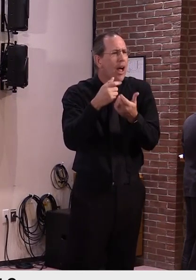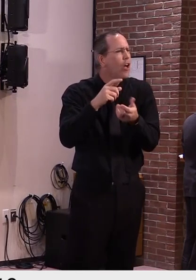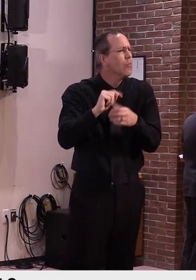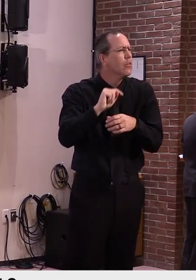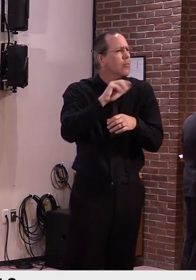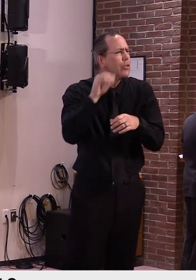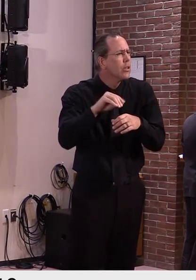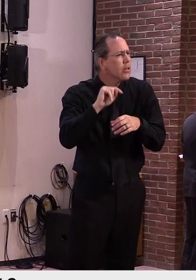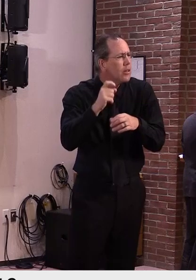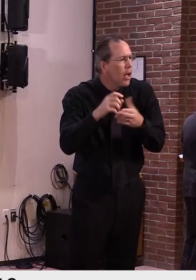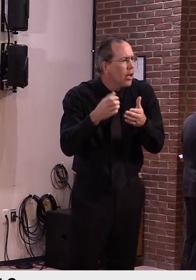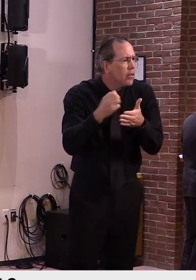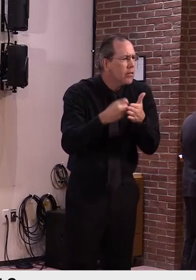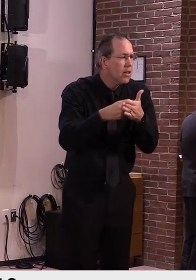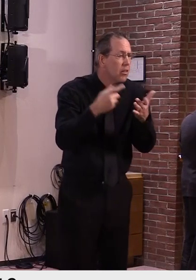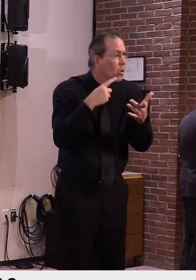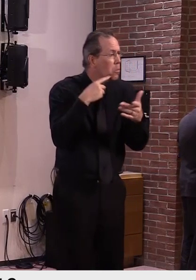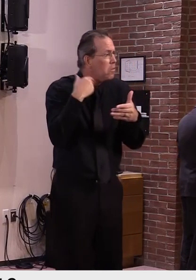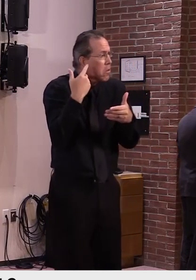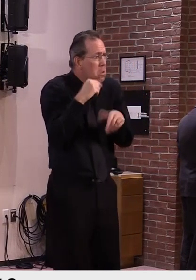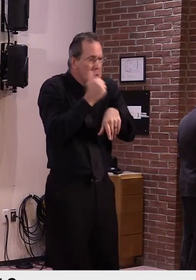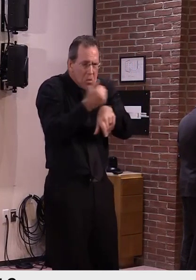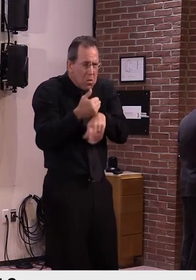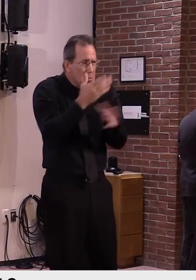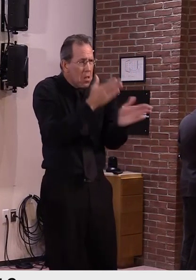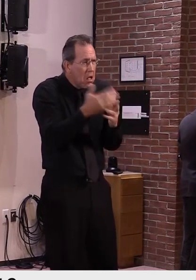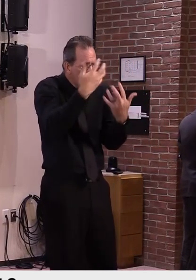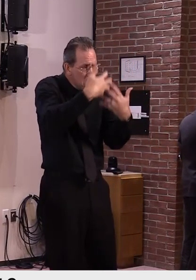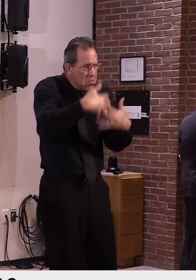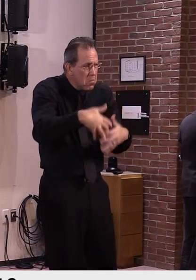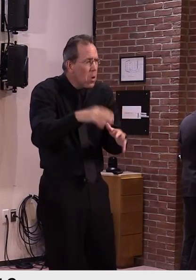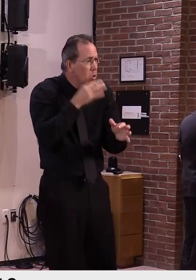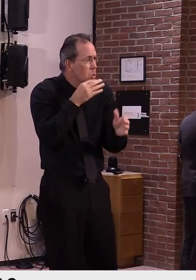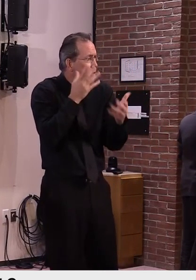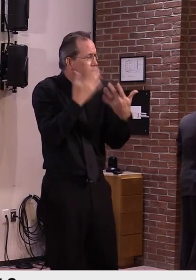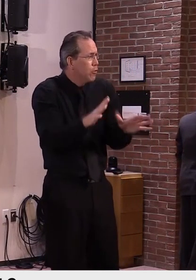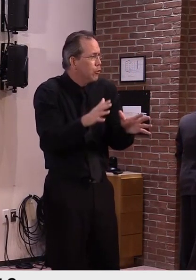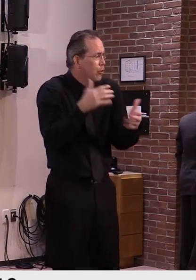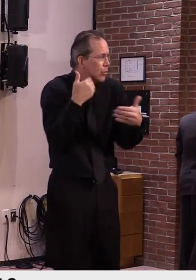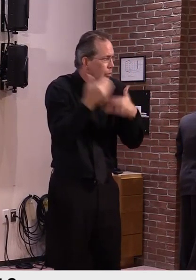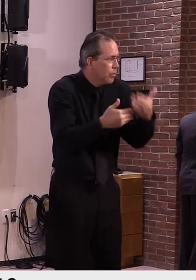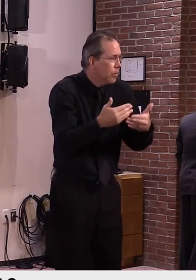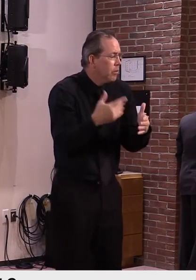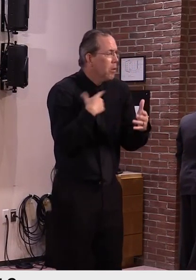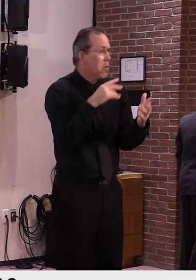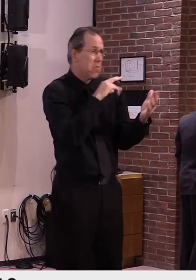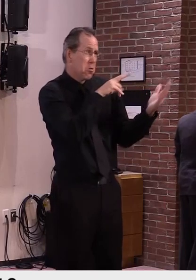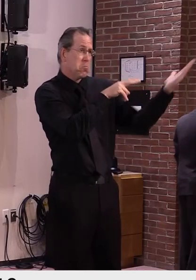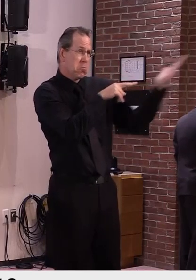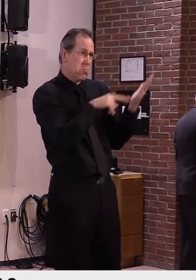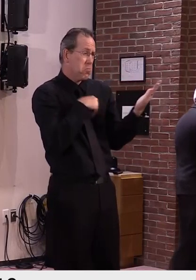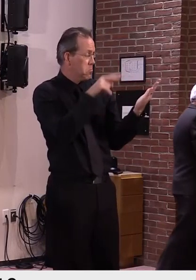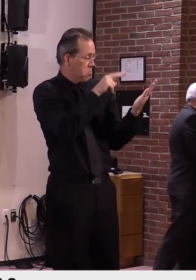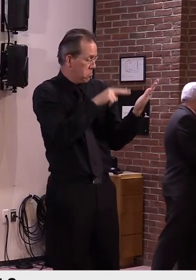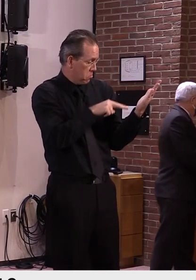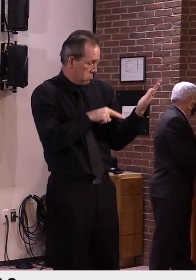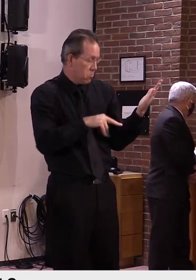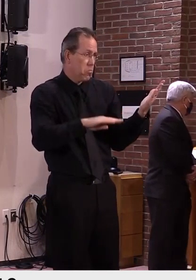That will determine, when I go through the bill, determine whether I allow it to move forward or not. Great.